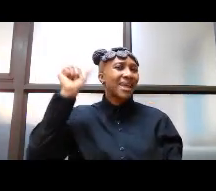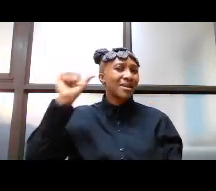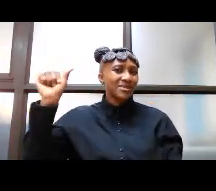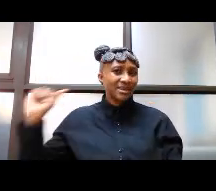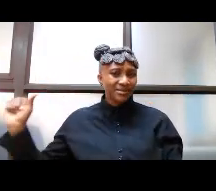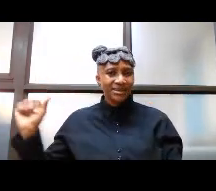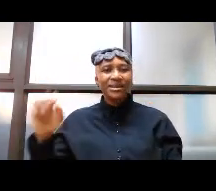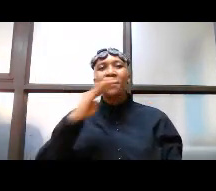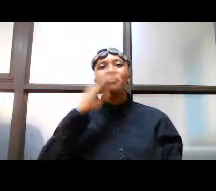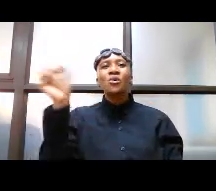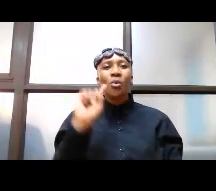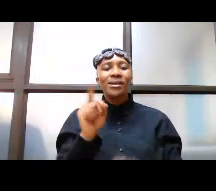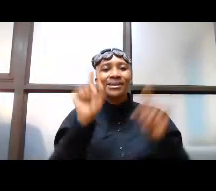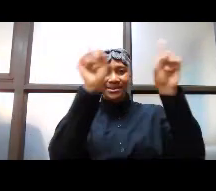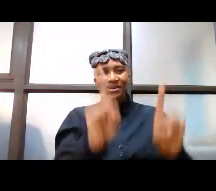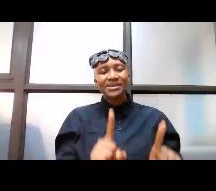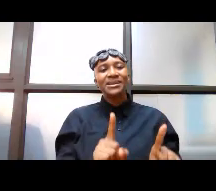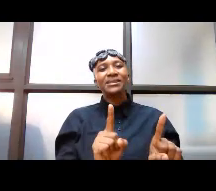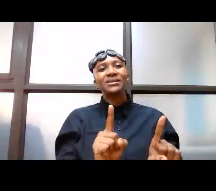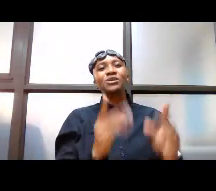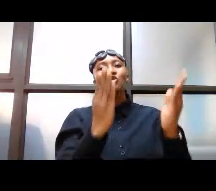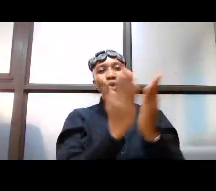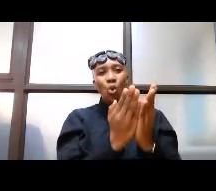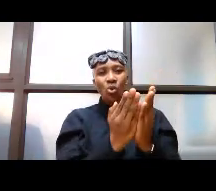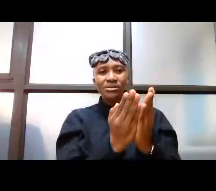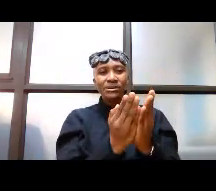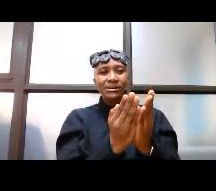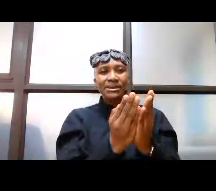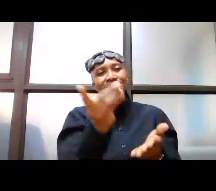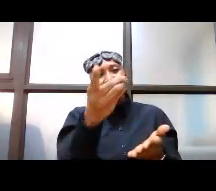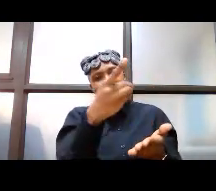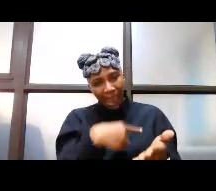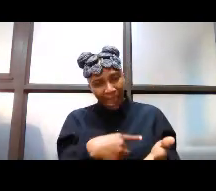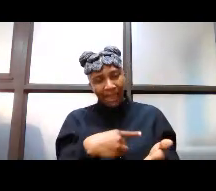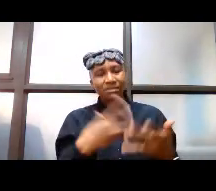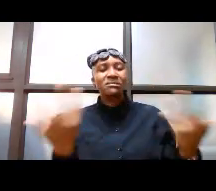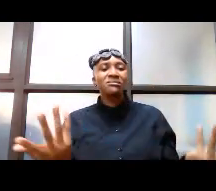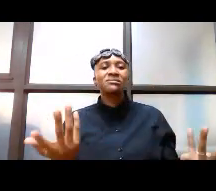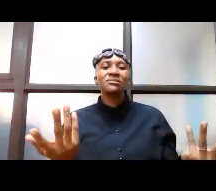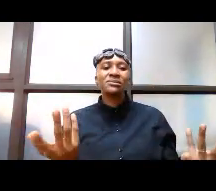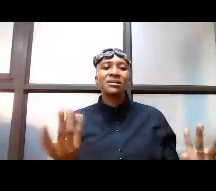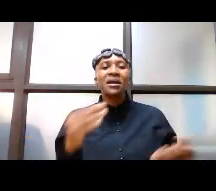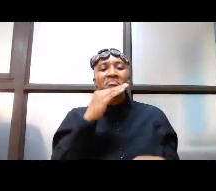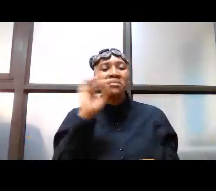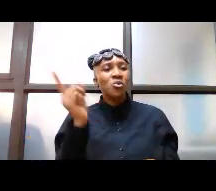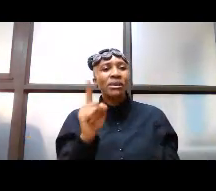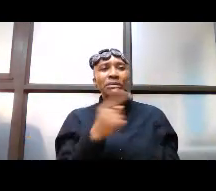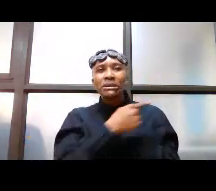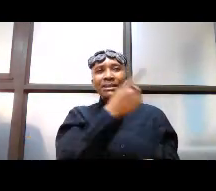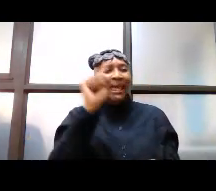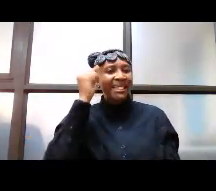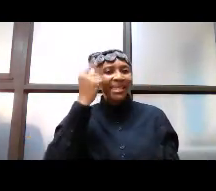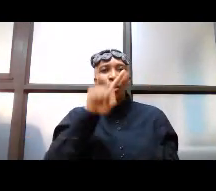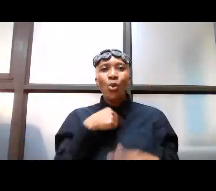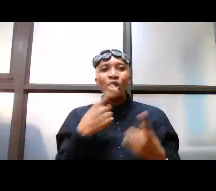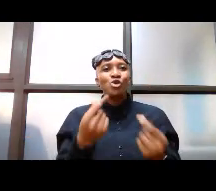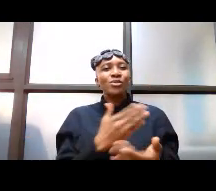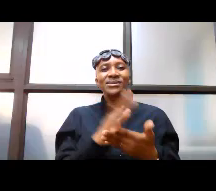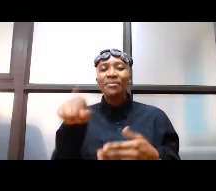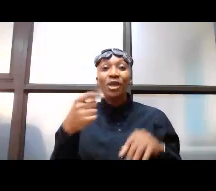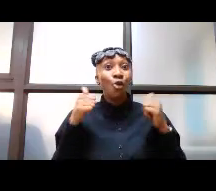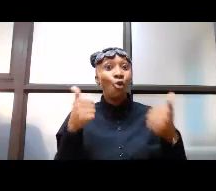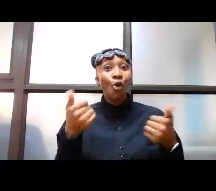schools were designed or were formed, people had those assumptions that we are doing something good for these people or